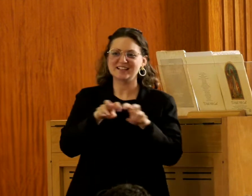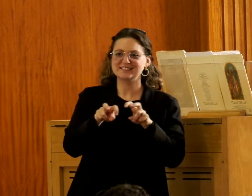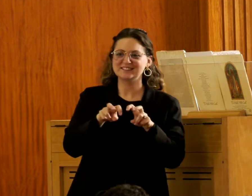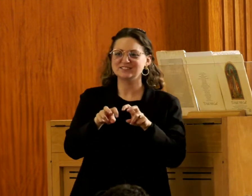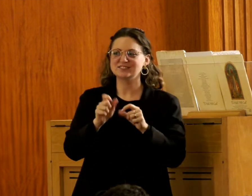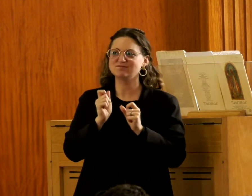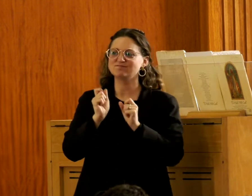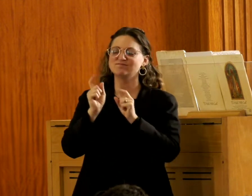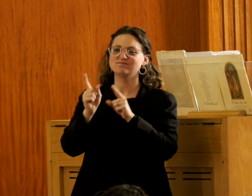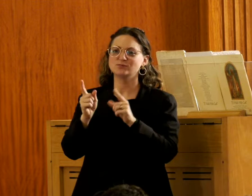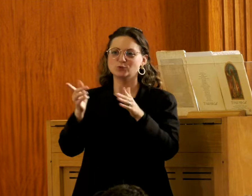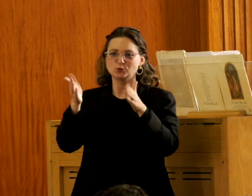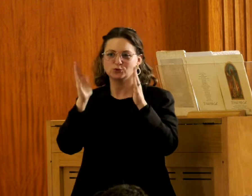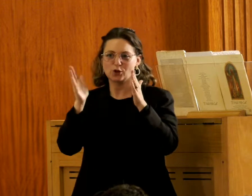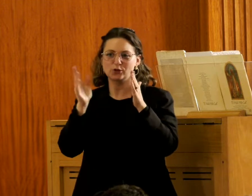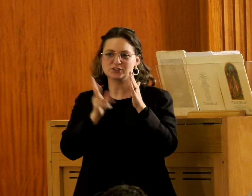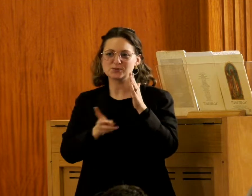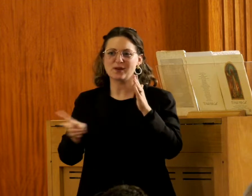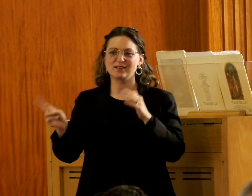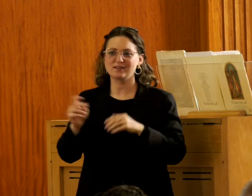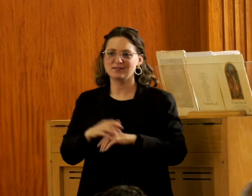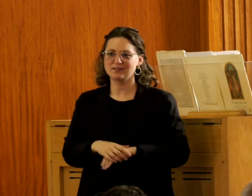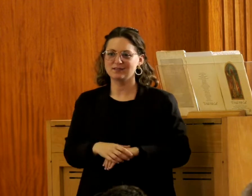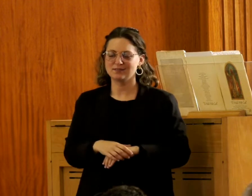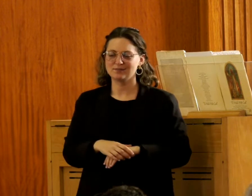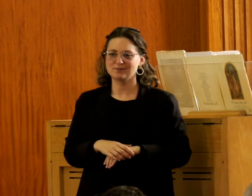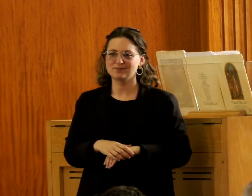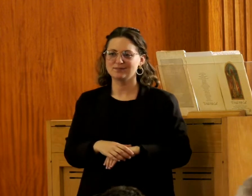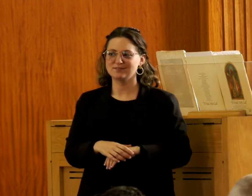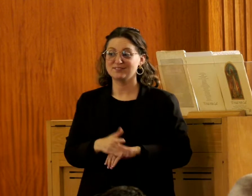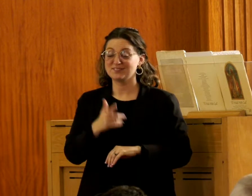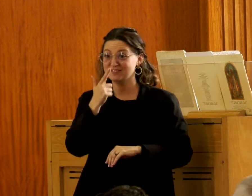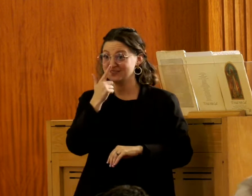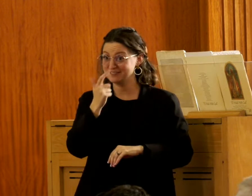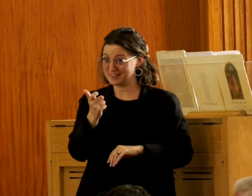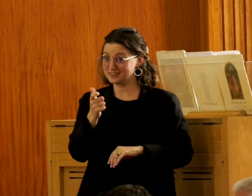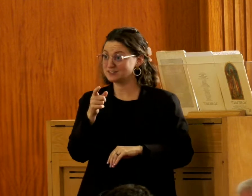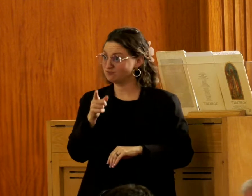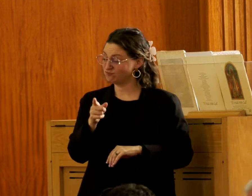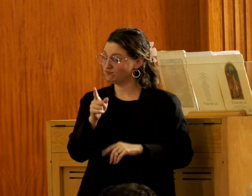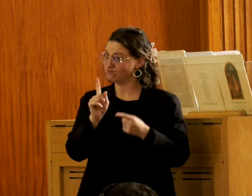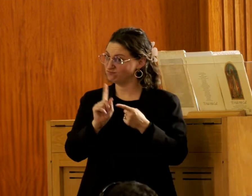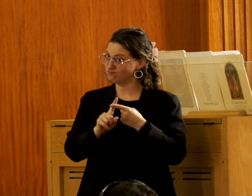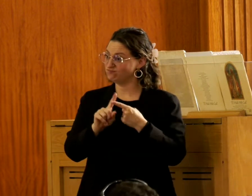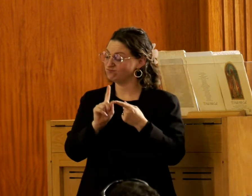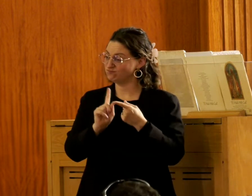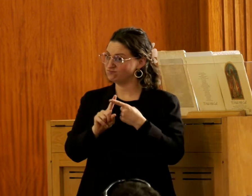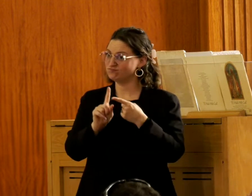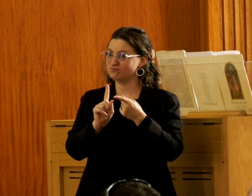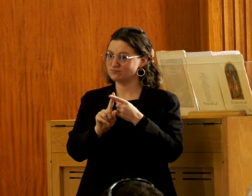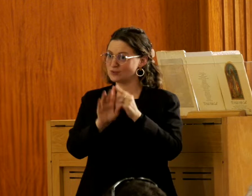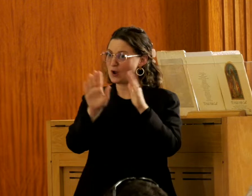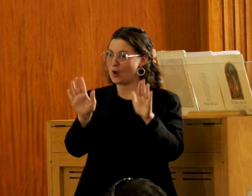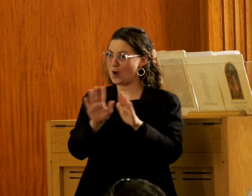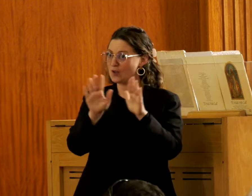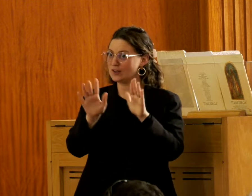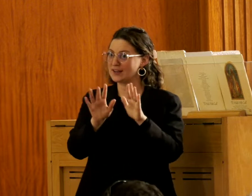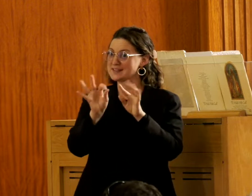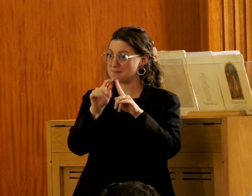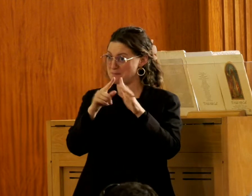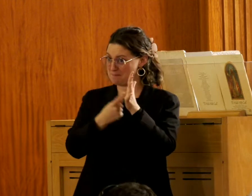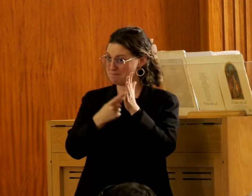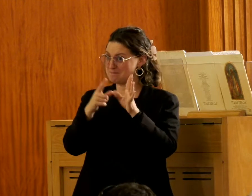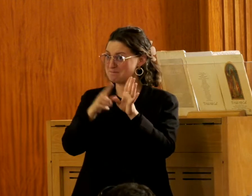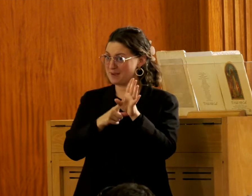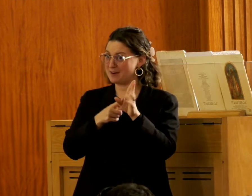regular church services. Fortunately, she was still able to have a regular holidays at Perry Street